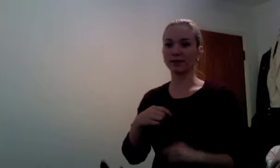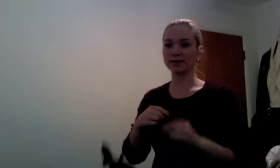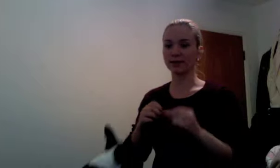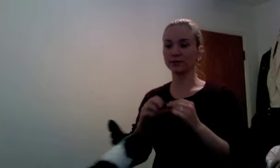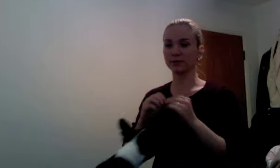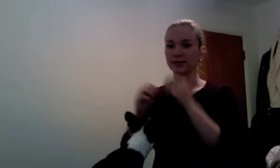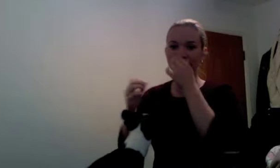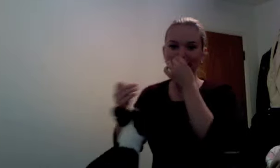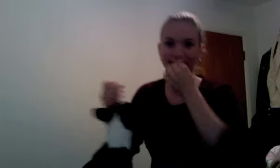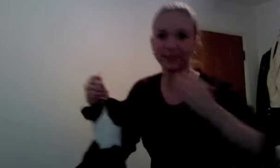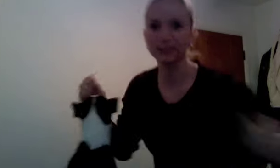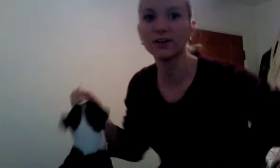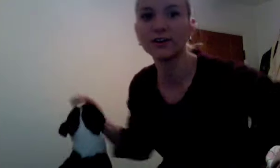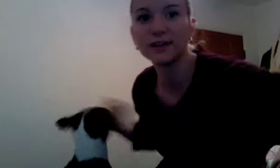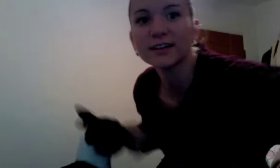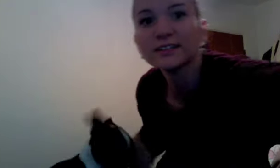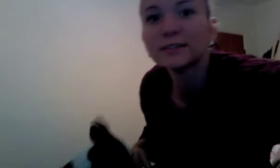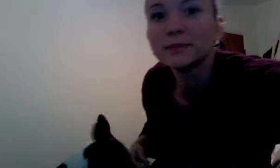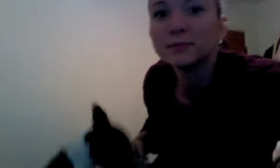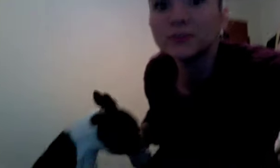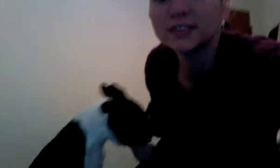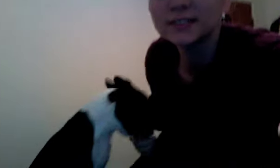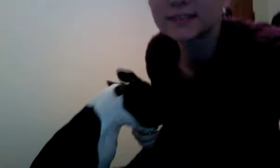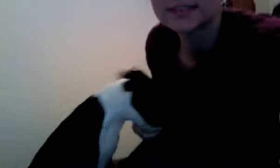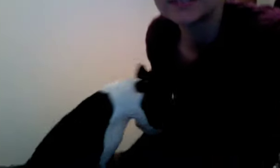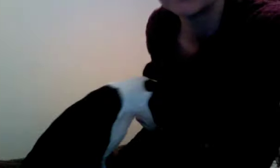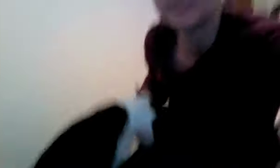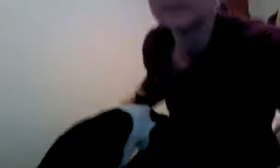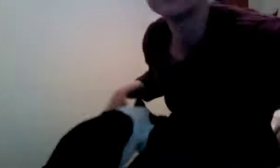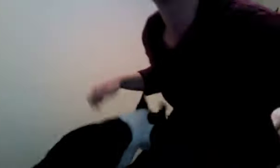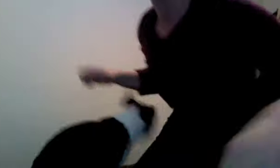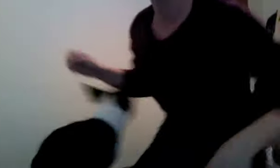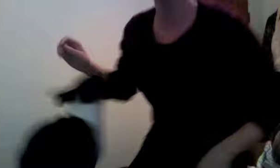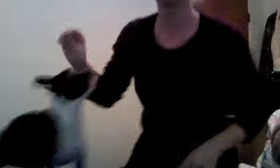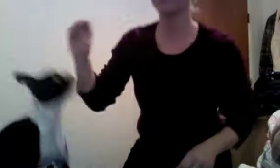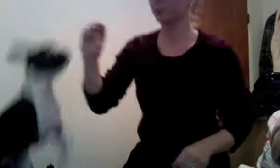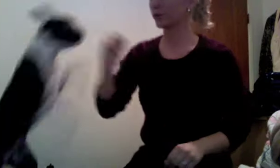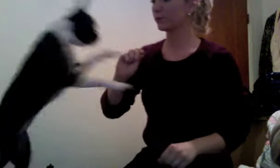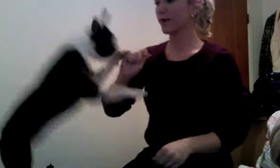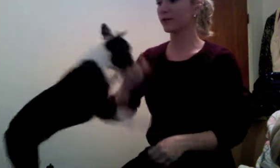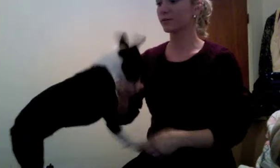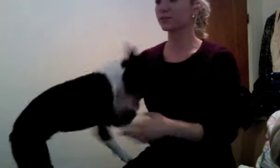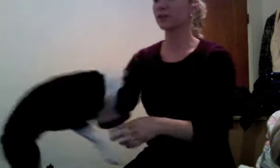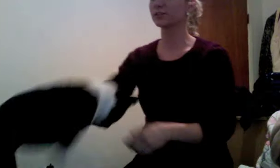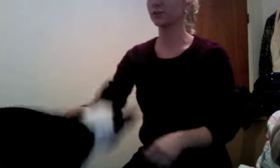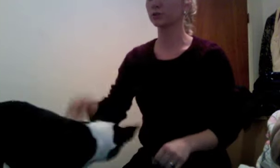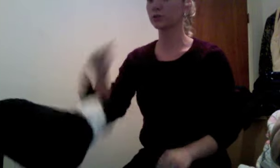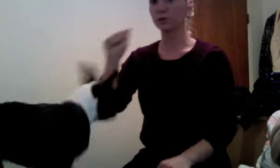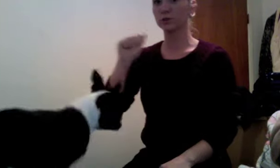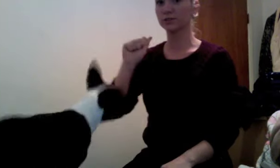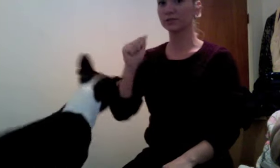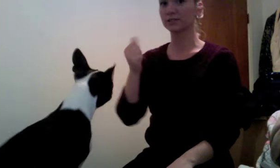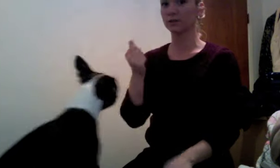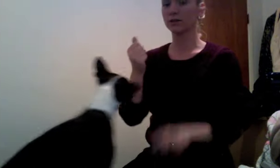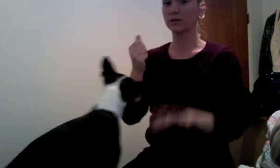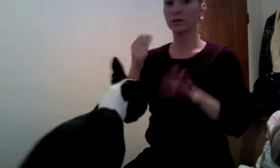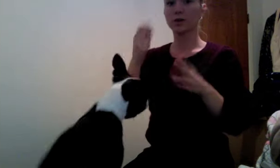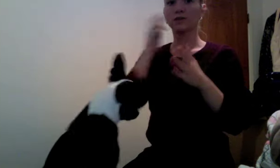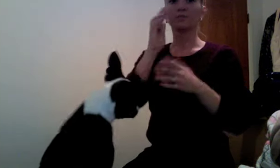now. And the dog, let me move this. You want to put it right over the dog's nose. Hold your fist